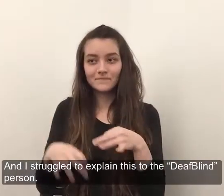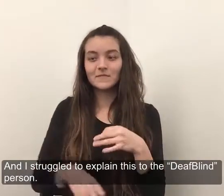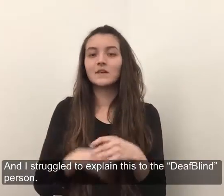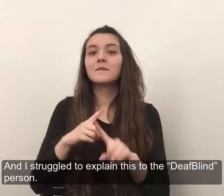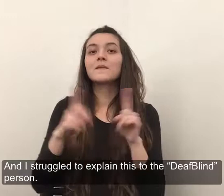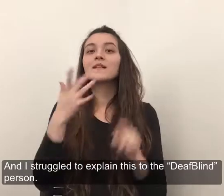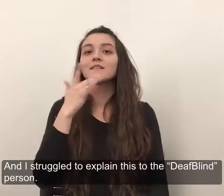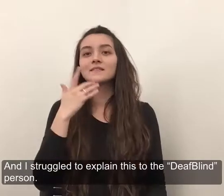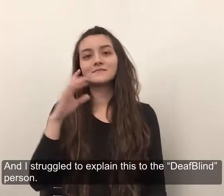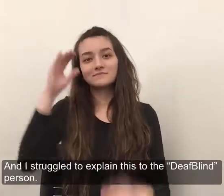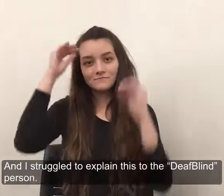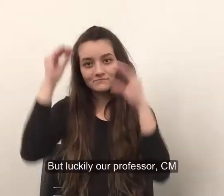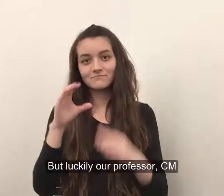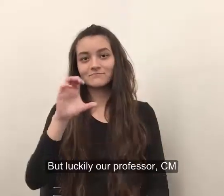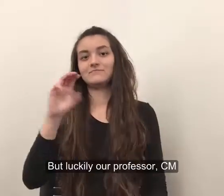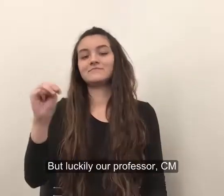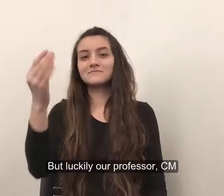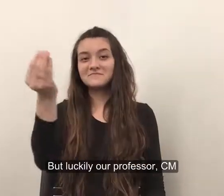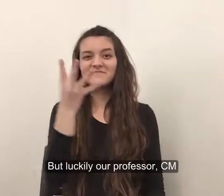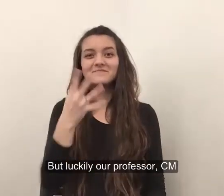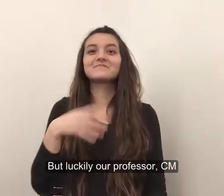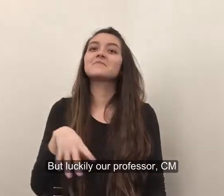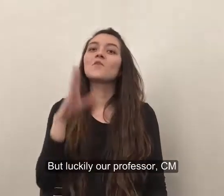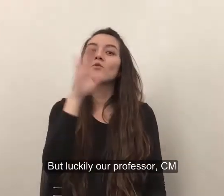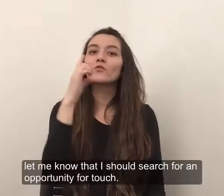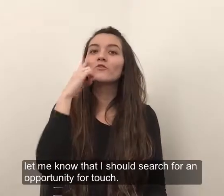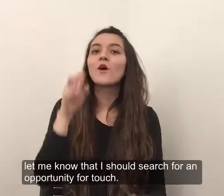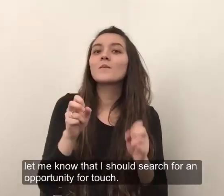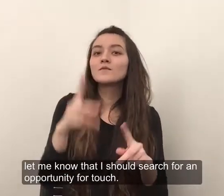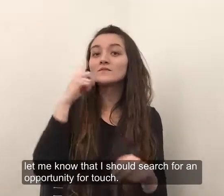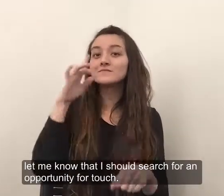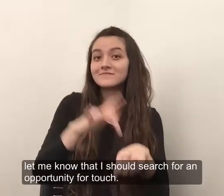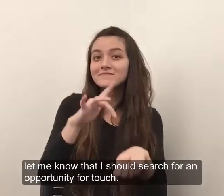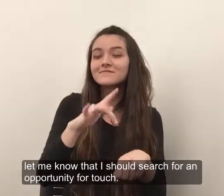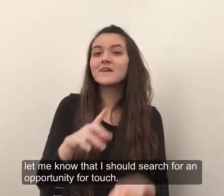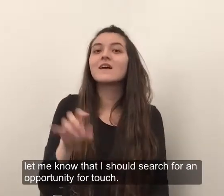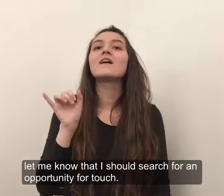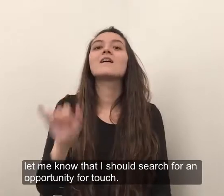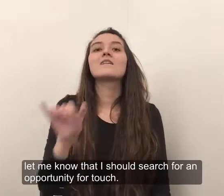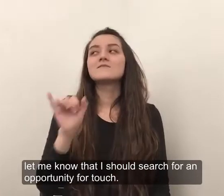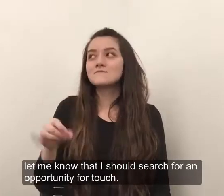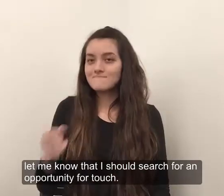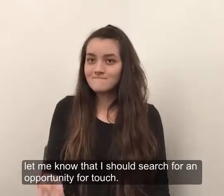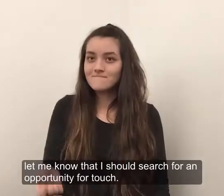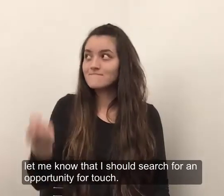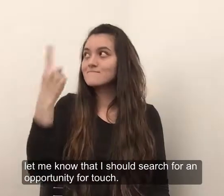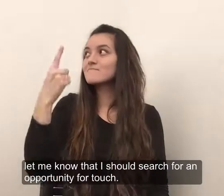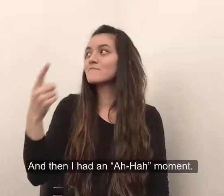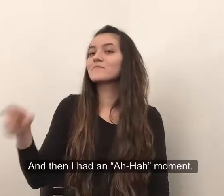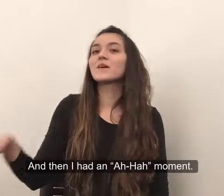deafblind person. But luckily, our professor CM let me know that I should search for an opportunity for touch. And then I had